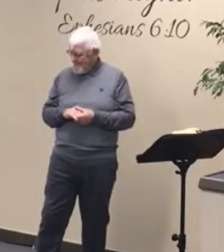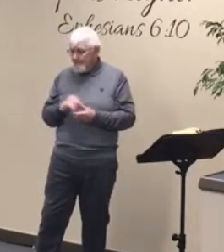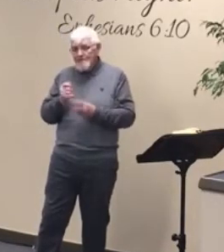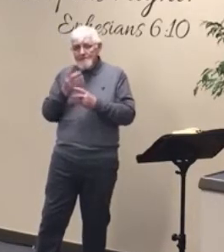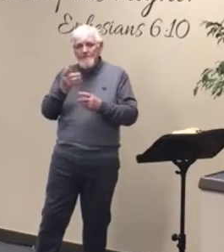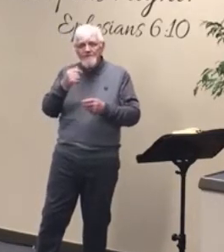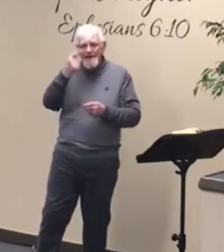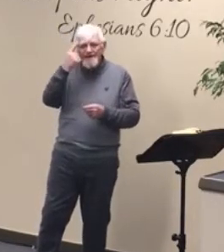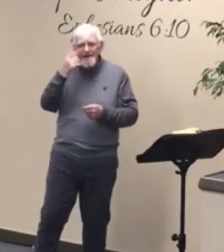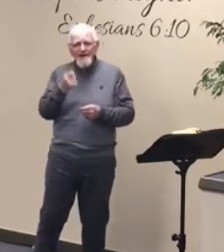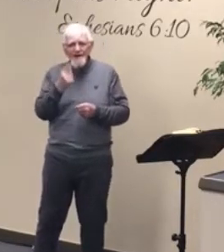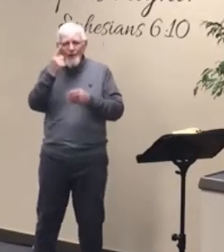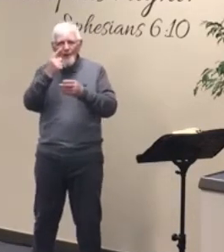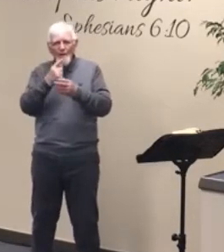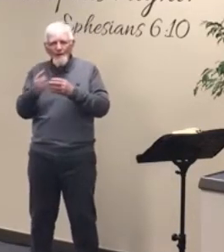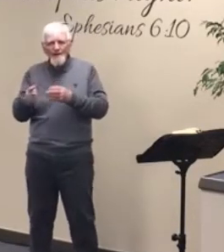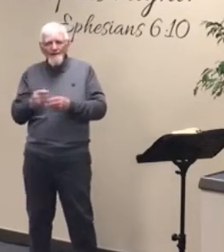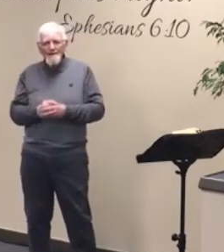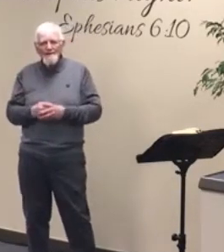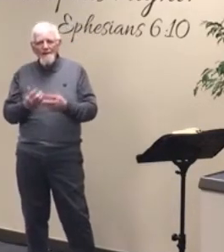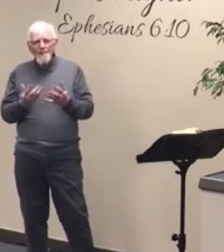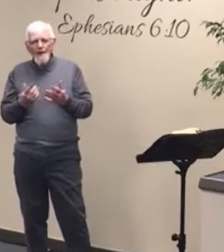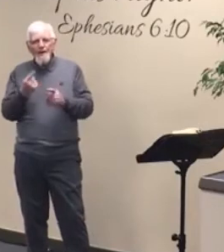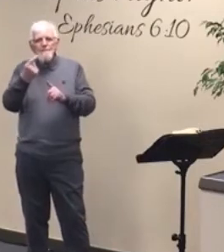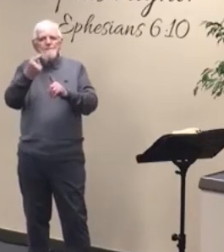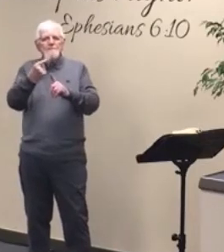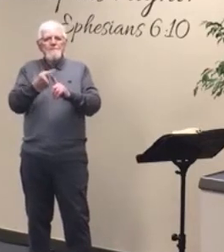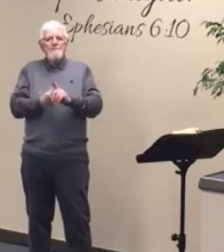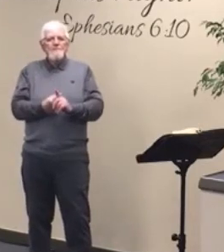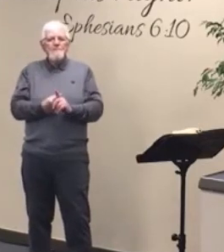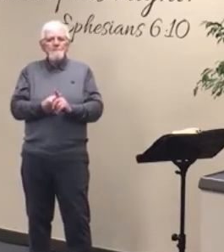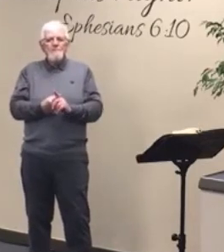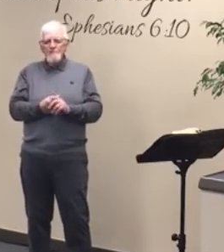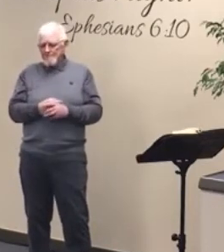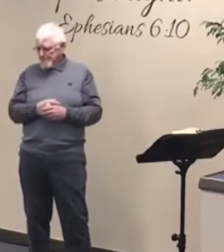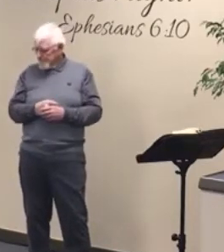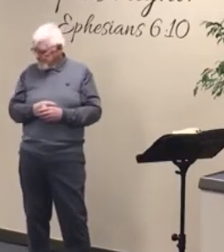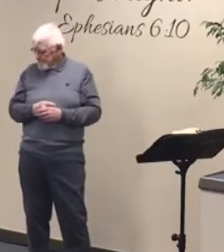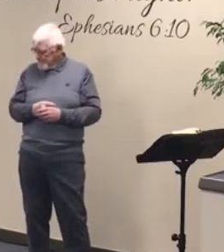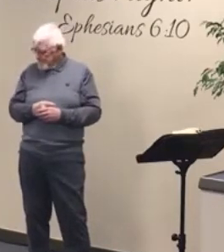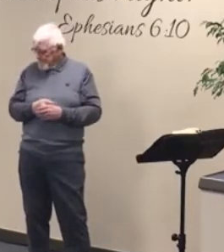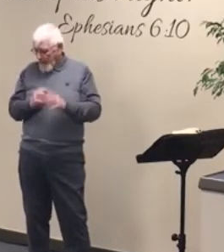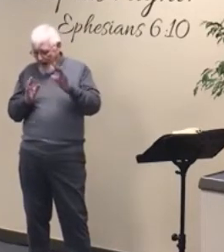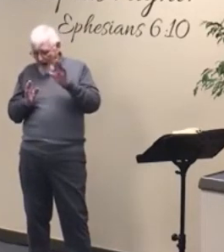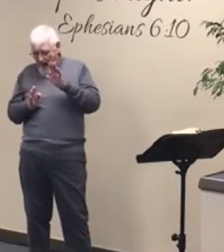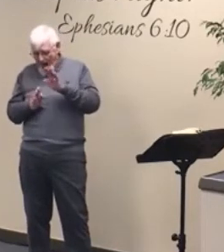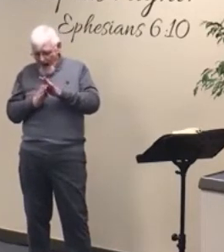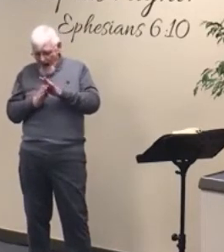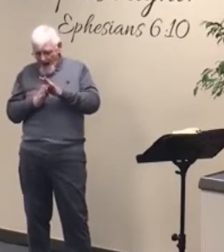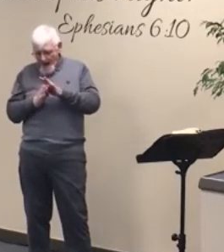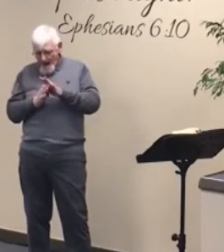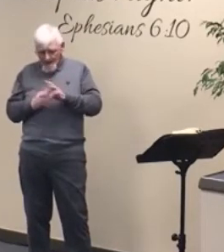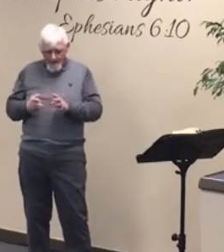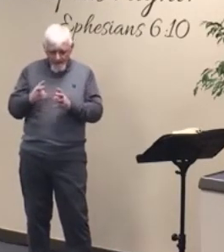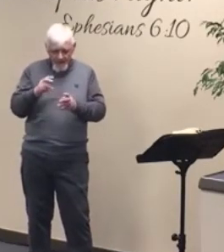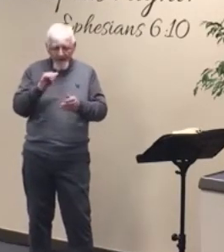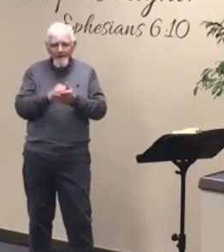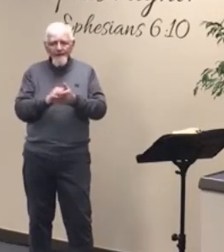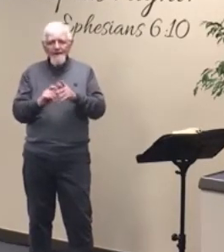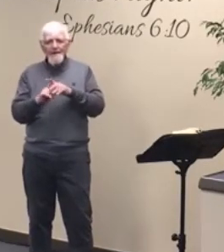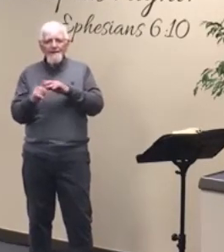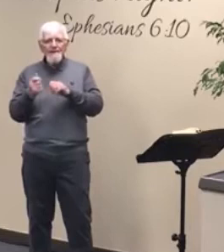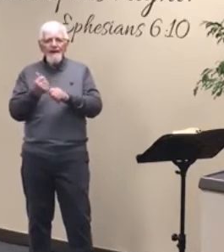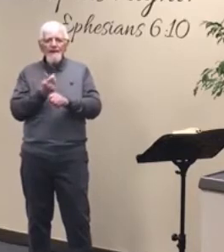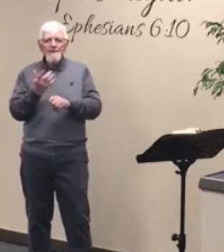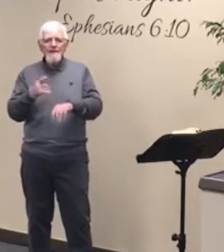Sometimes I handle it in a week, and sometimes I've waited months. And it's a humbling process that I can exit anytime